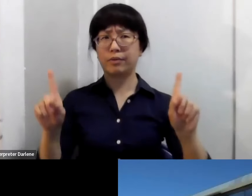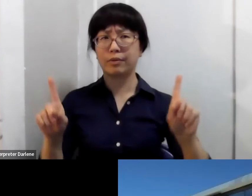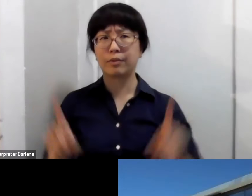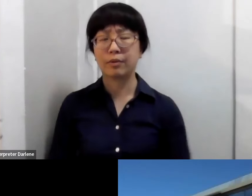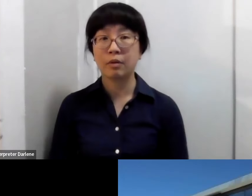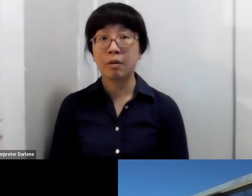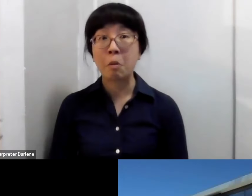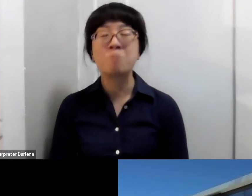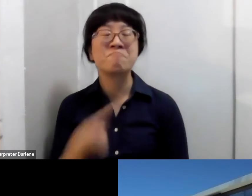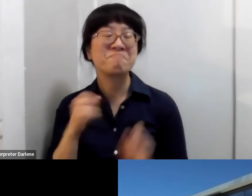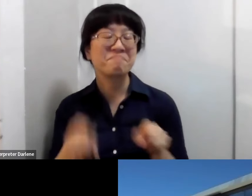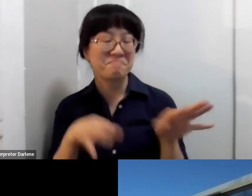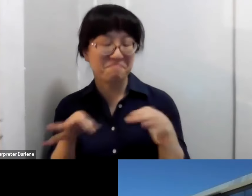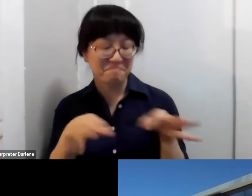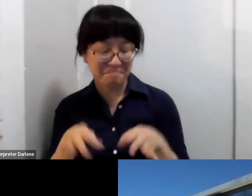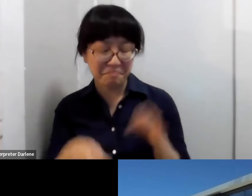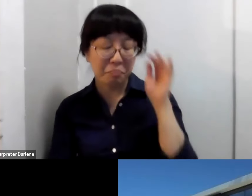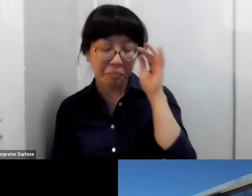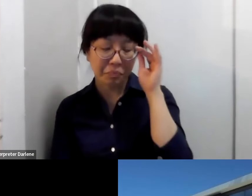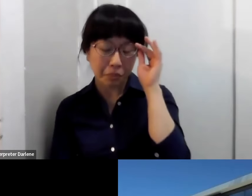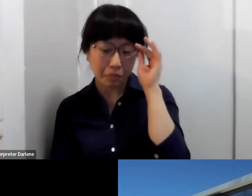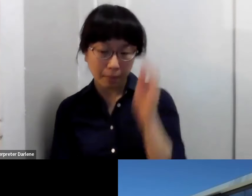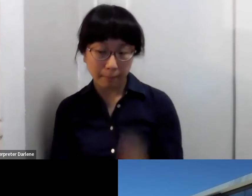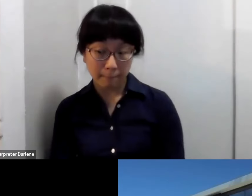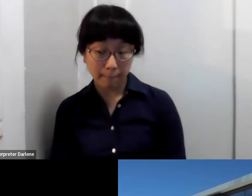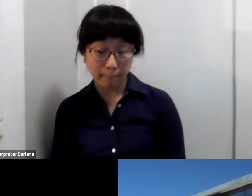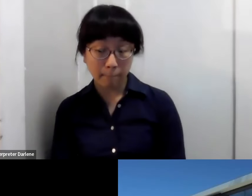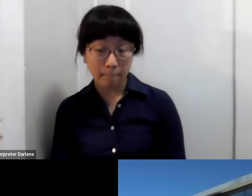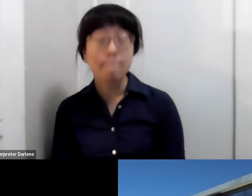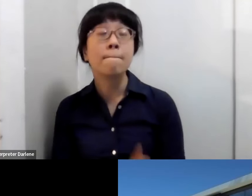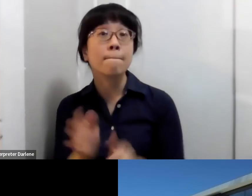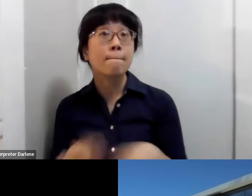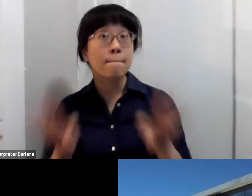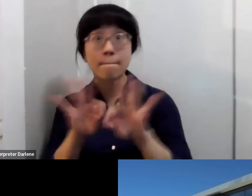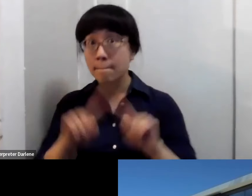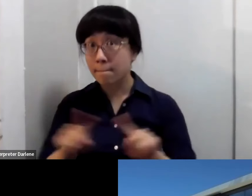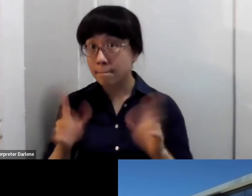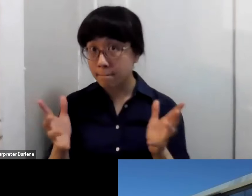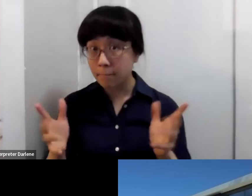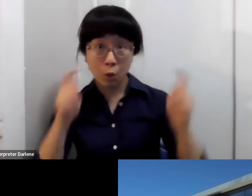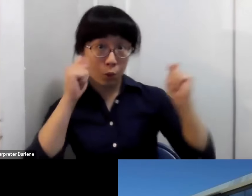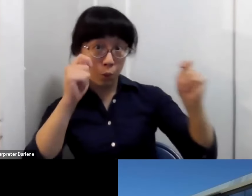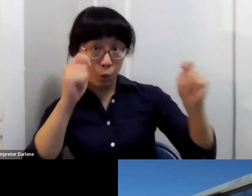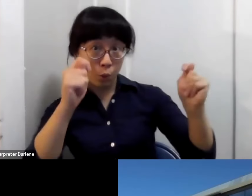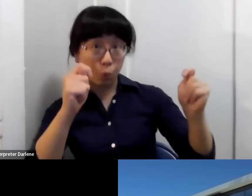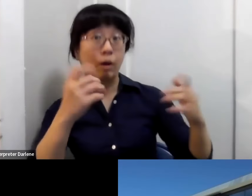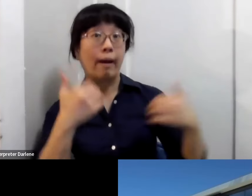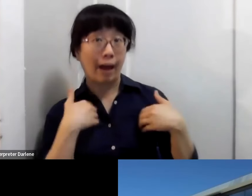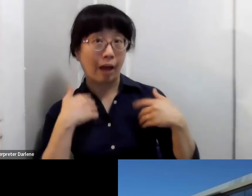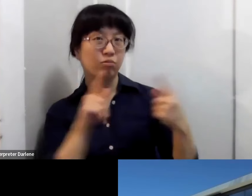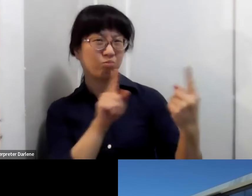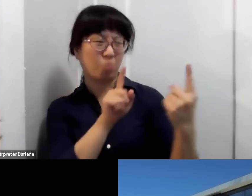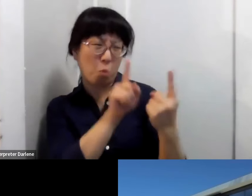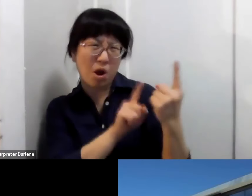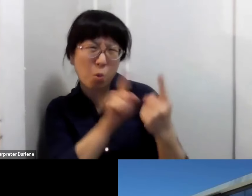I can take that one. So biggest difference between SI and tutoring is tutoring typically has a tutor working one-on-one or